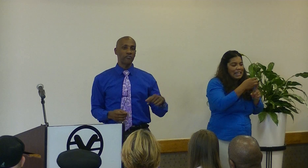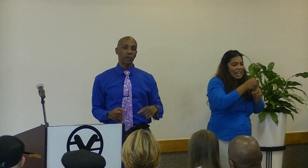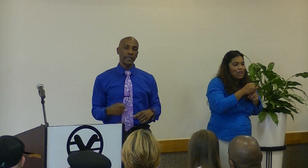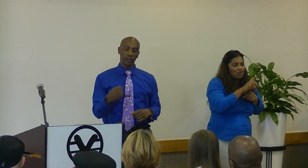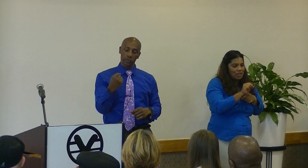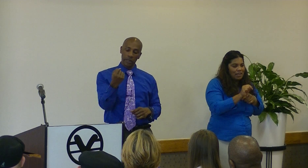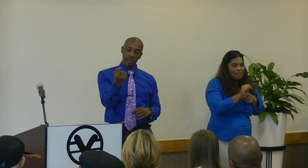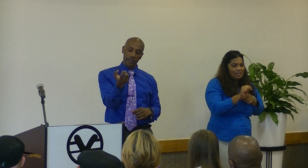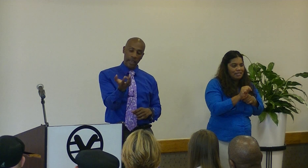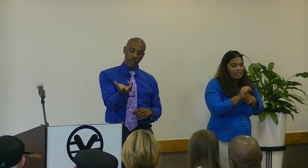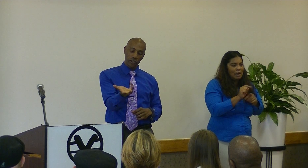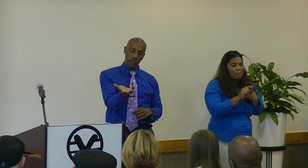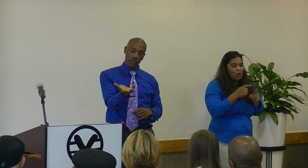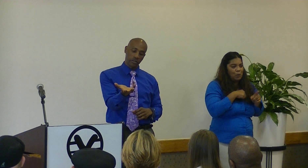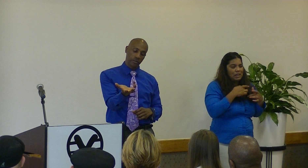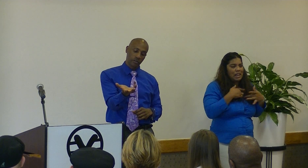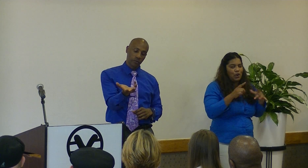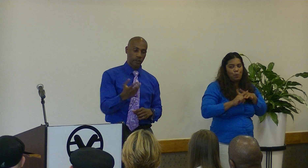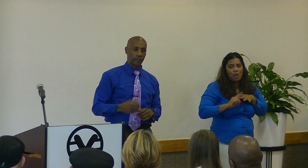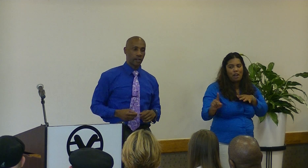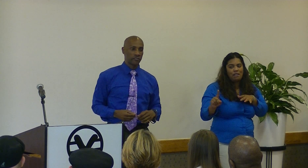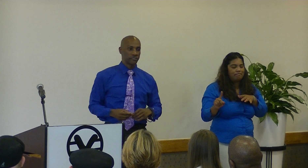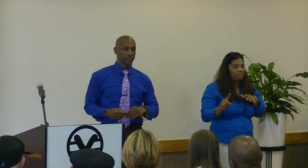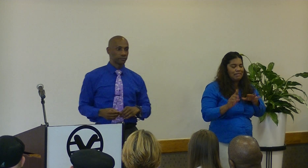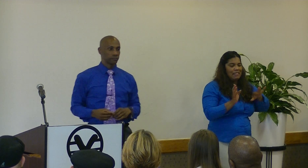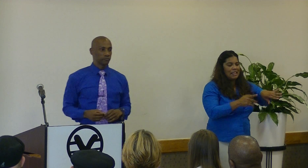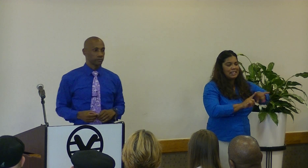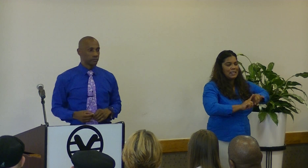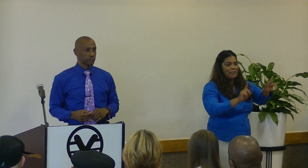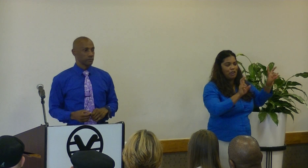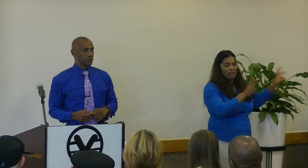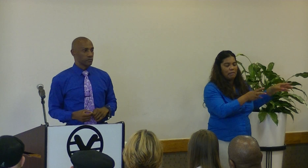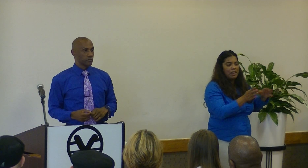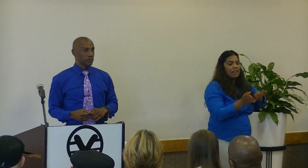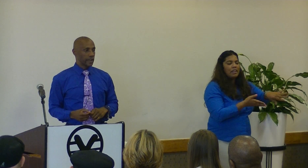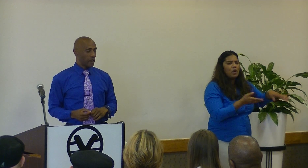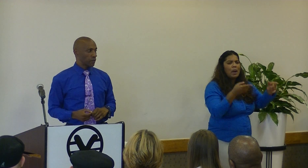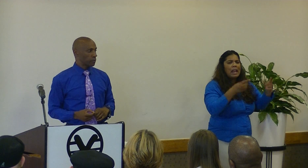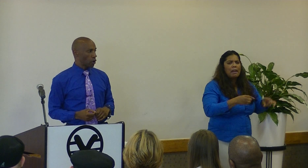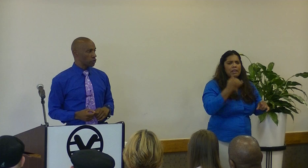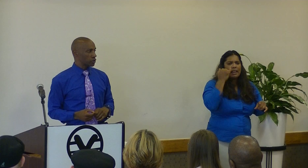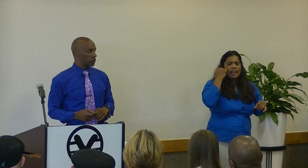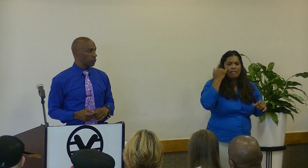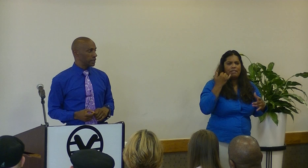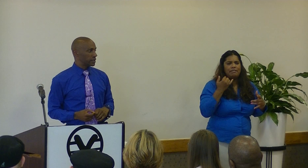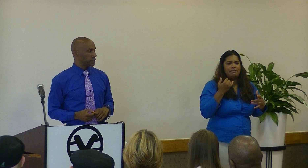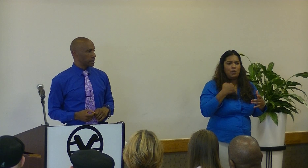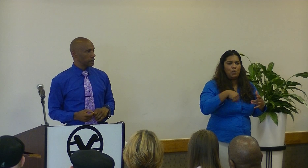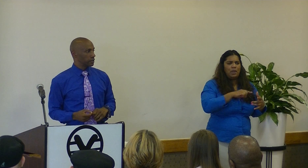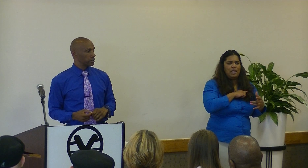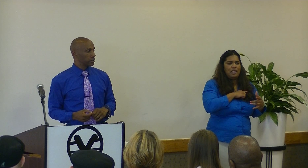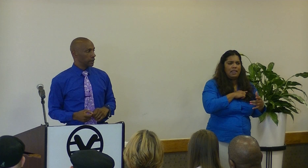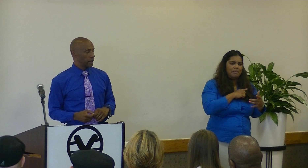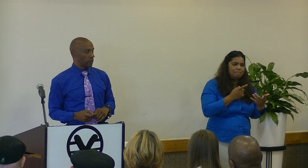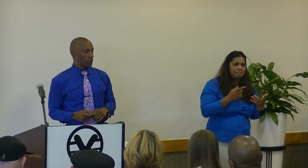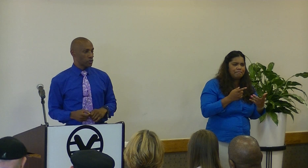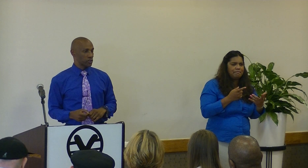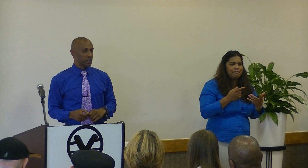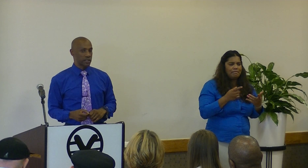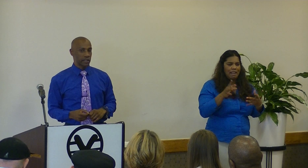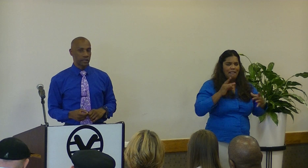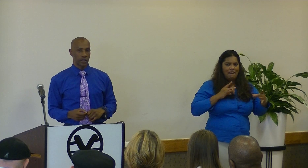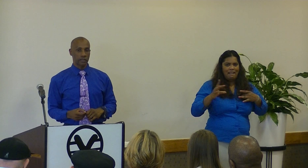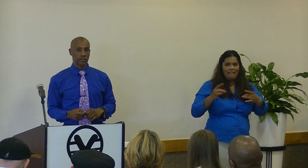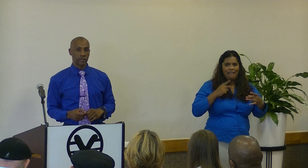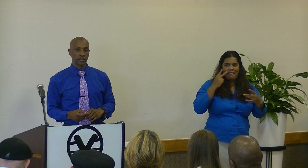What if we could be contagious with love? That every person we see and every